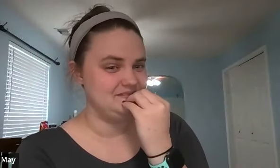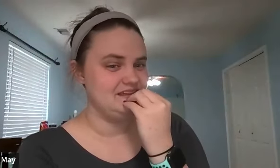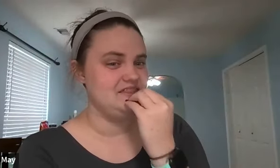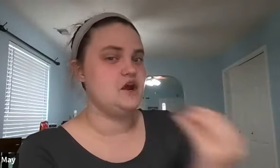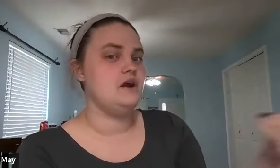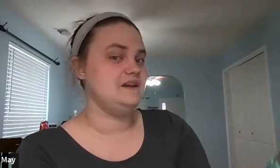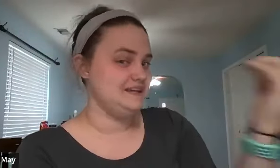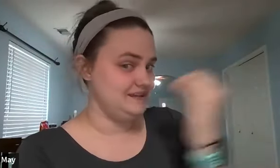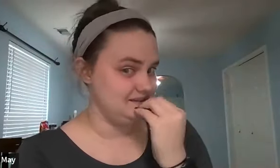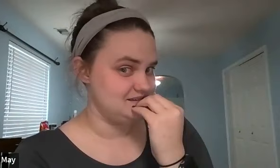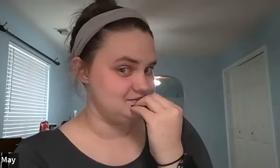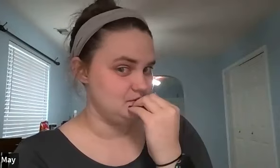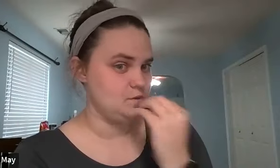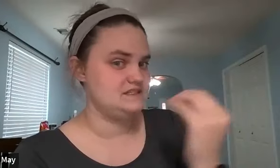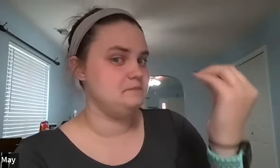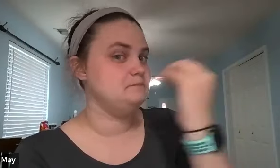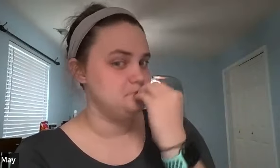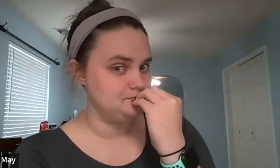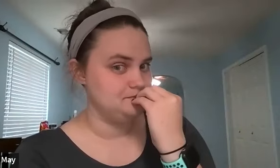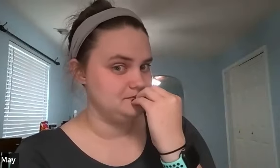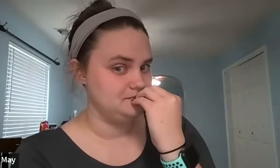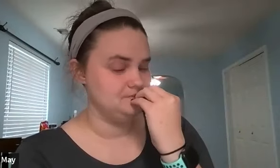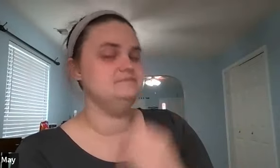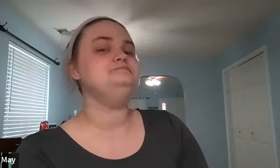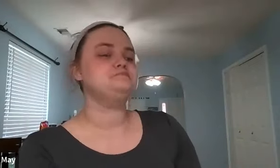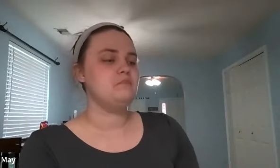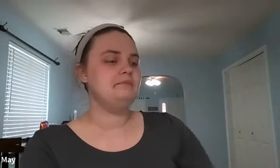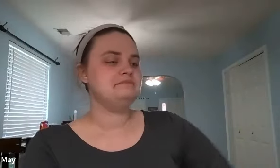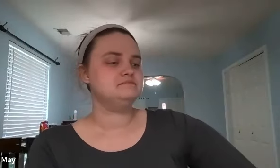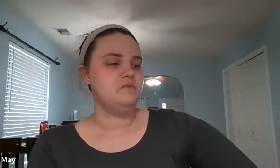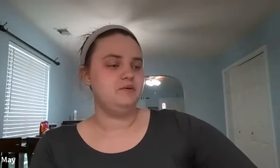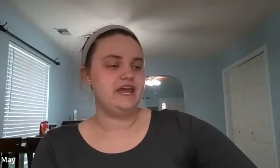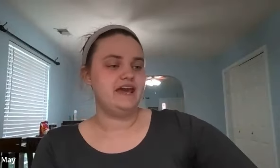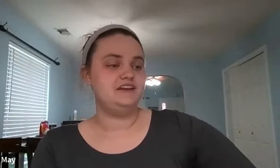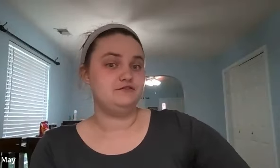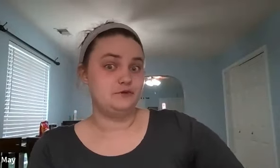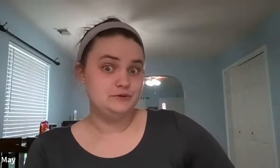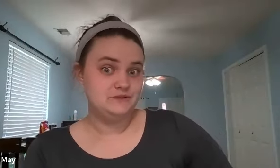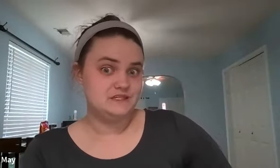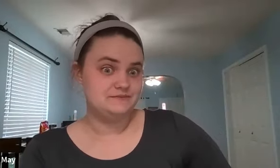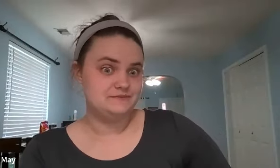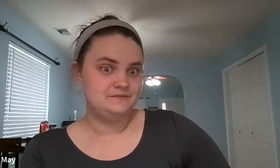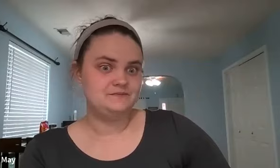And then our eat for one time. Then we had fruit.